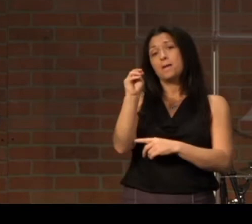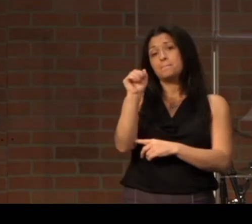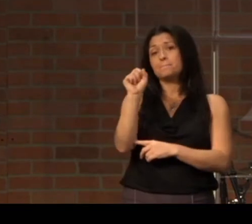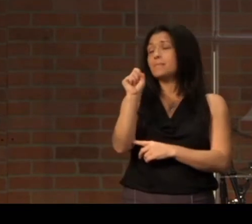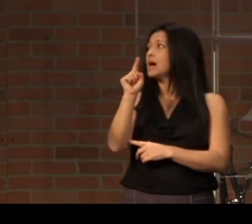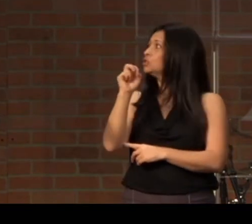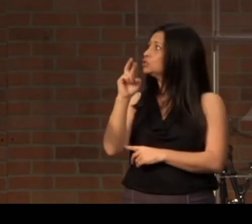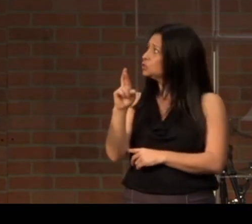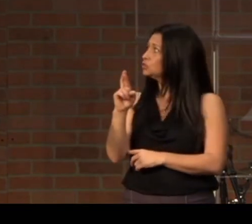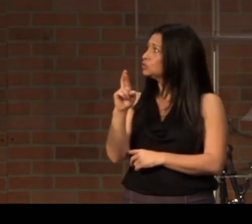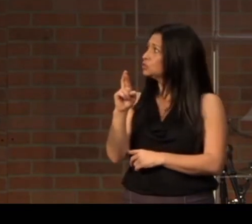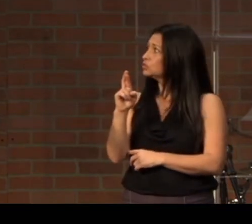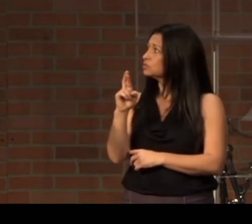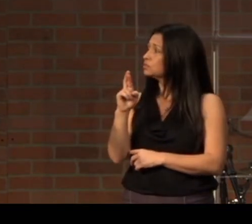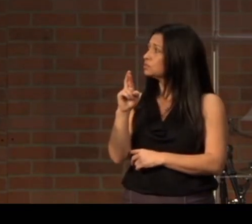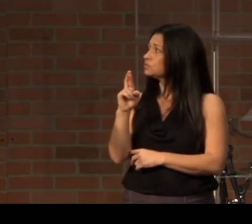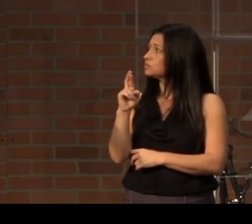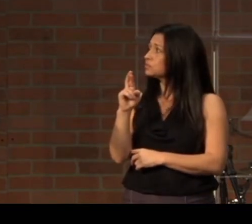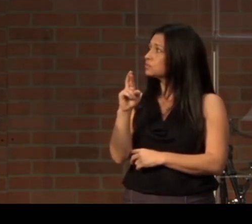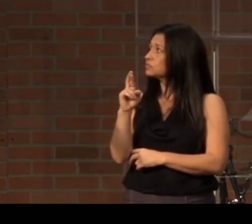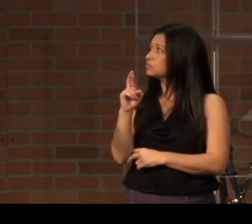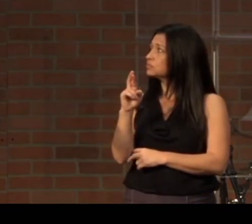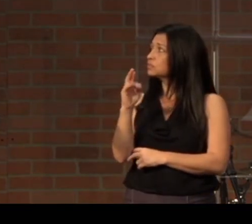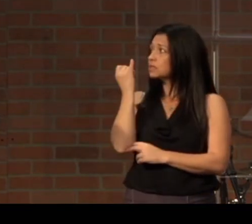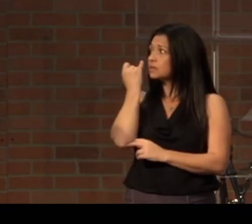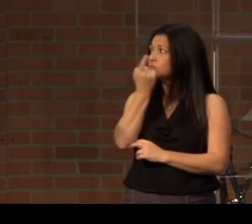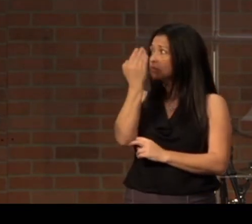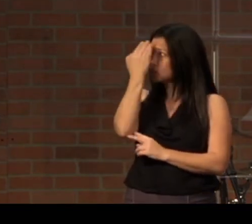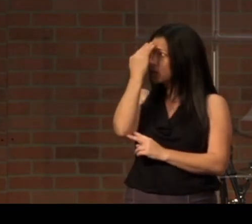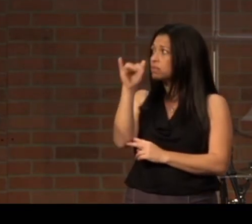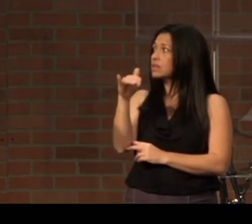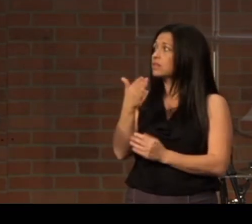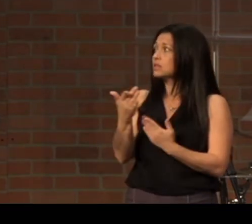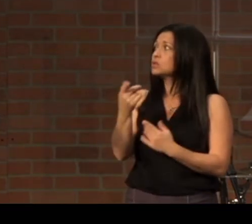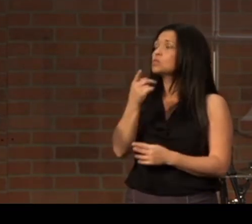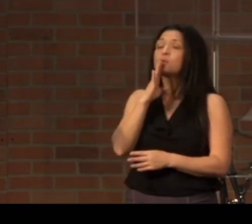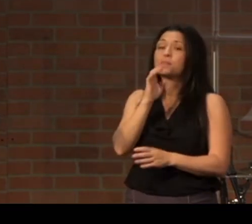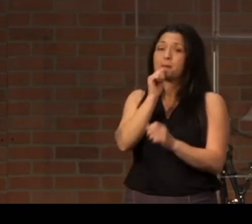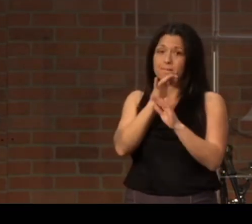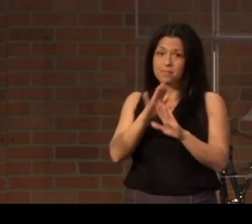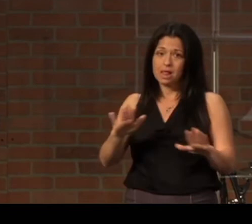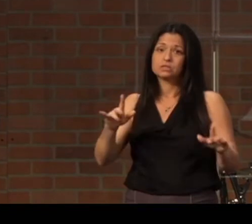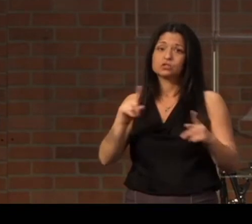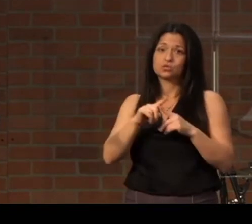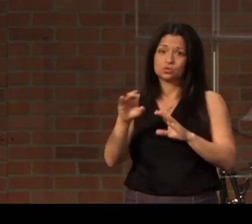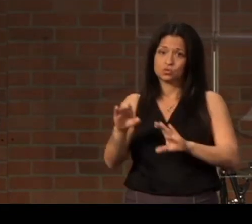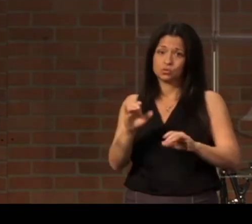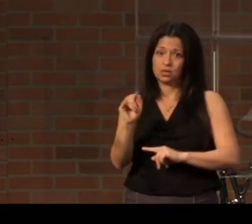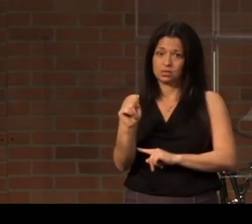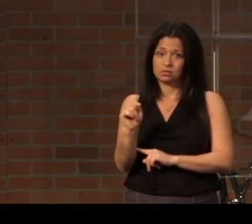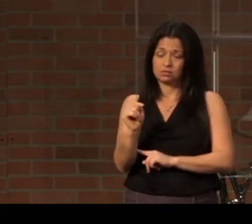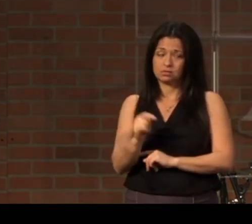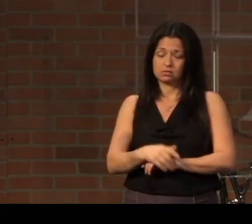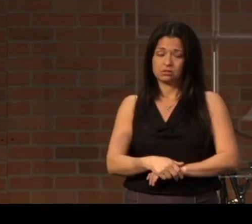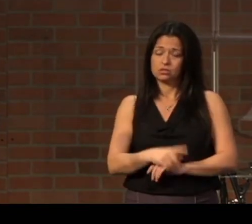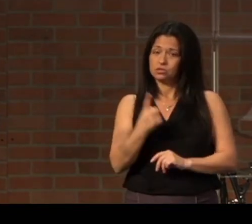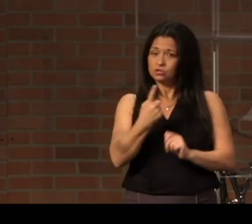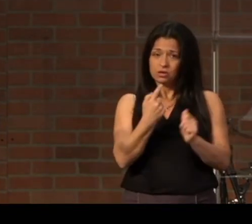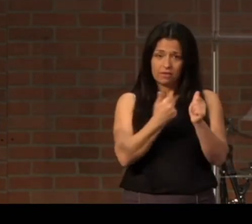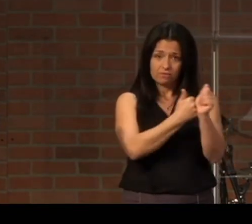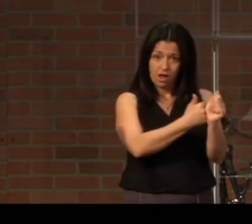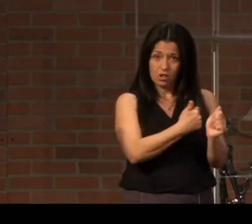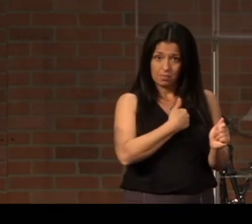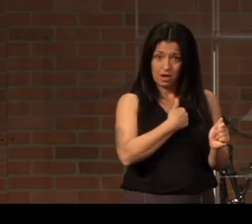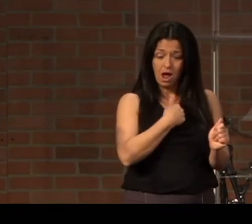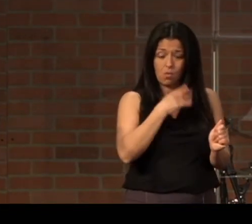you know these things, you're blessed if you do them. He says, you want more joy than you ever imagined? Just follow me, and I'll love